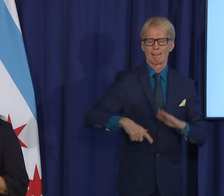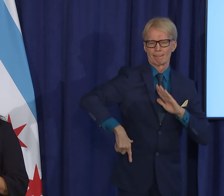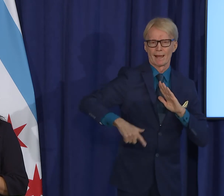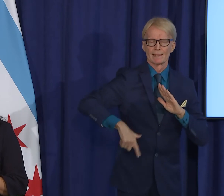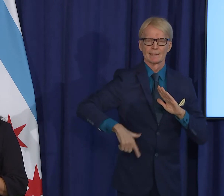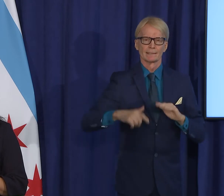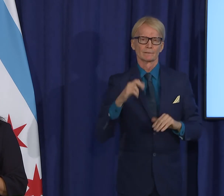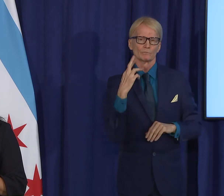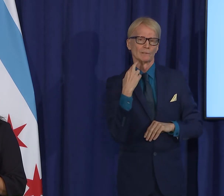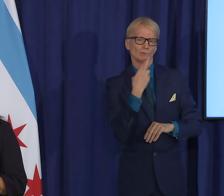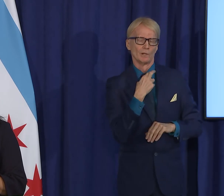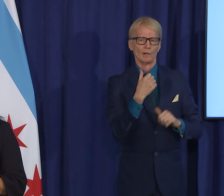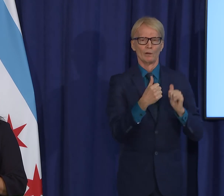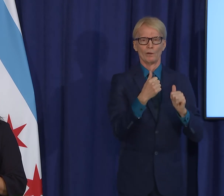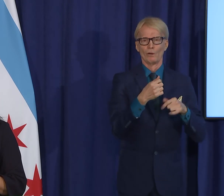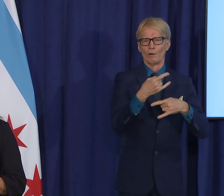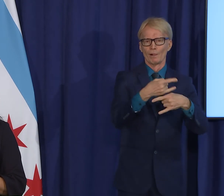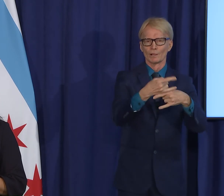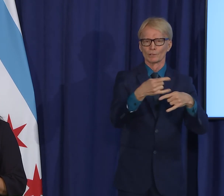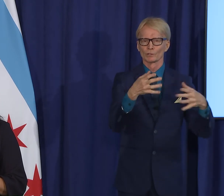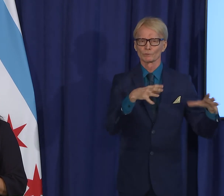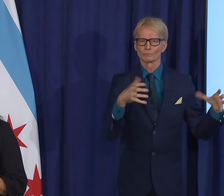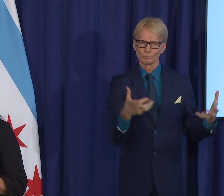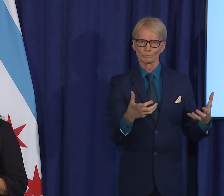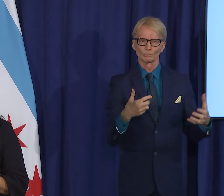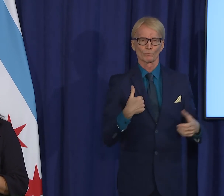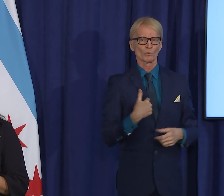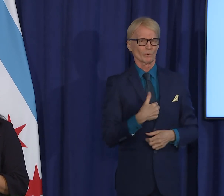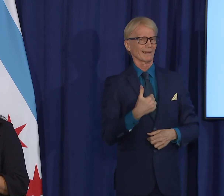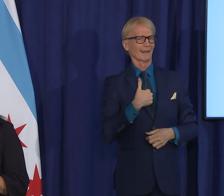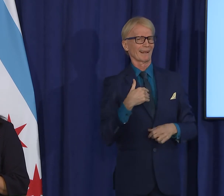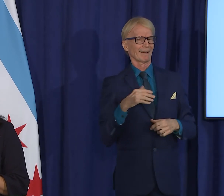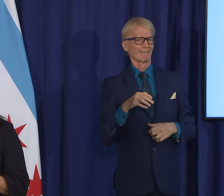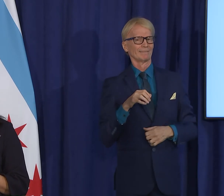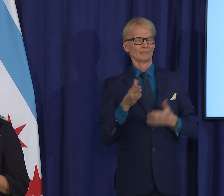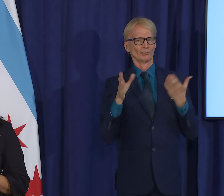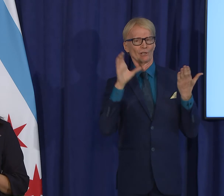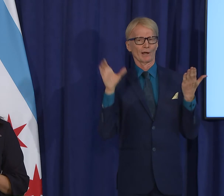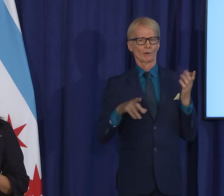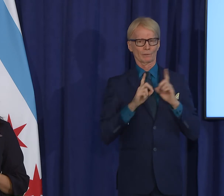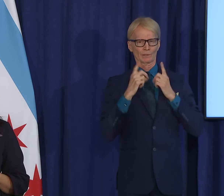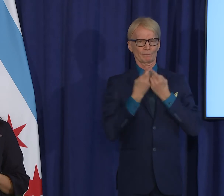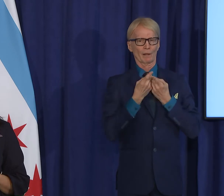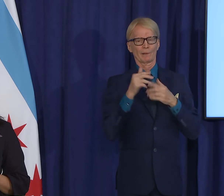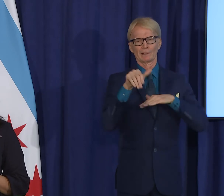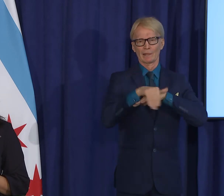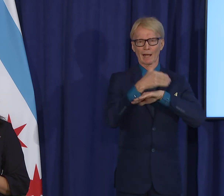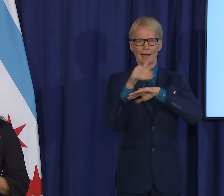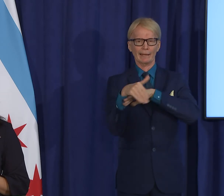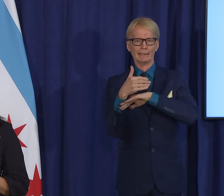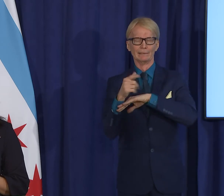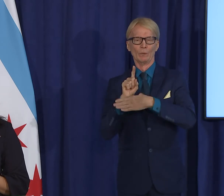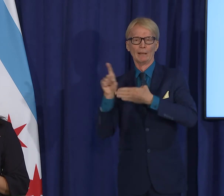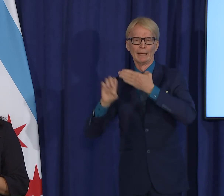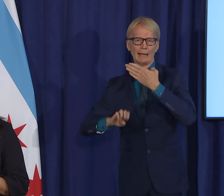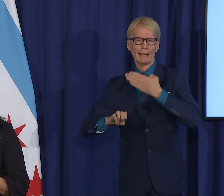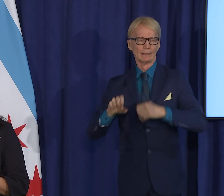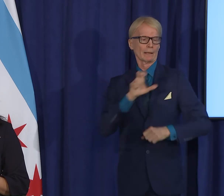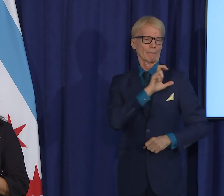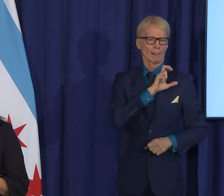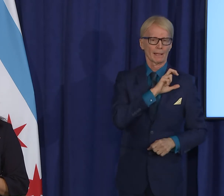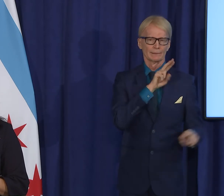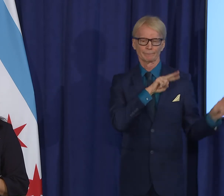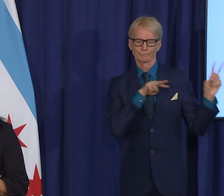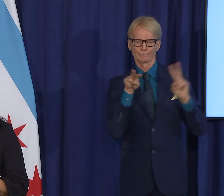liquor establishments, our enforcement team will be out there. As you know, we have a nights and weekends team. We partner with the police department. So